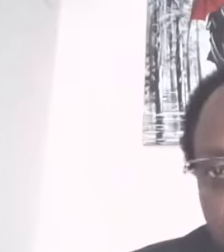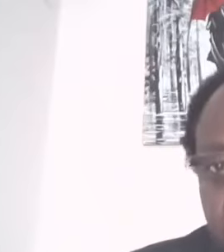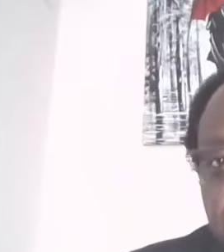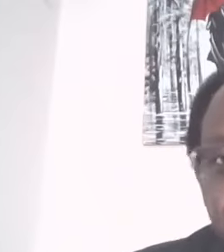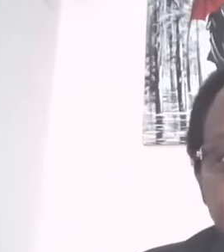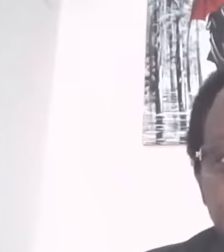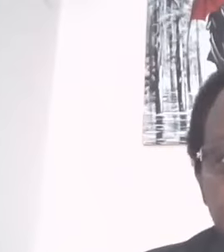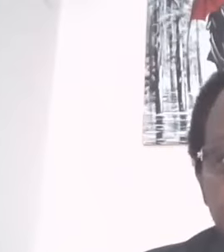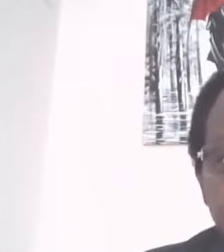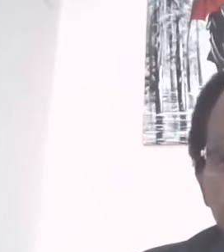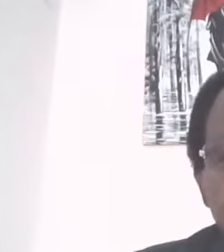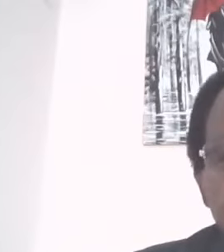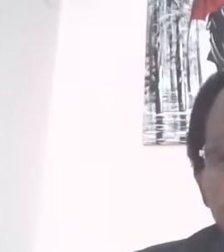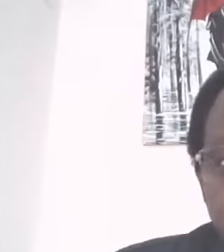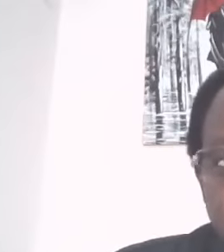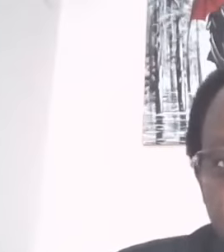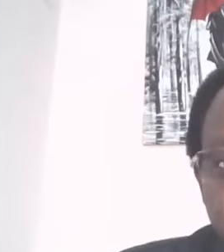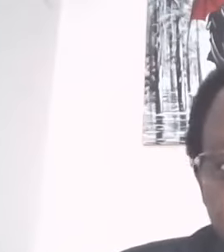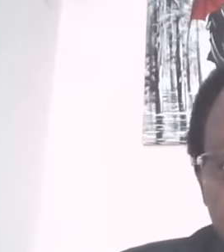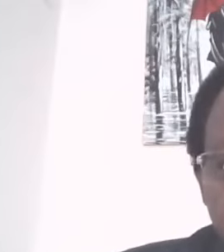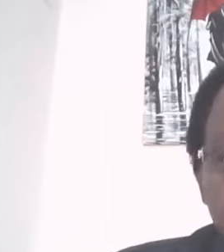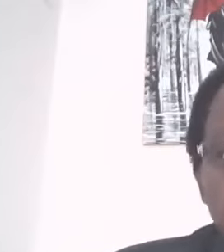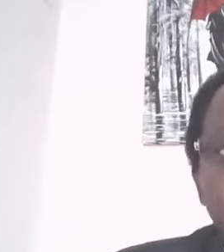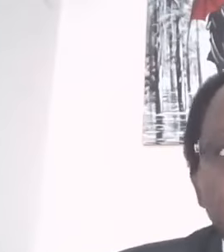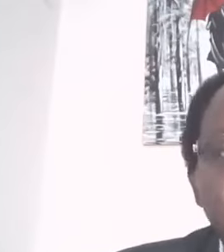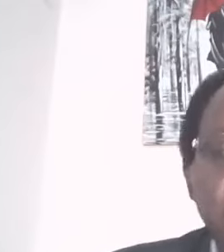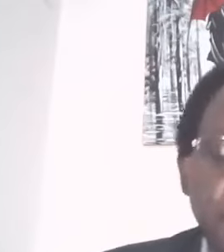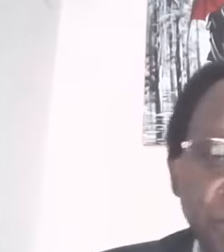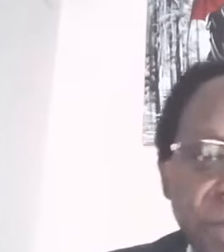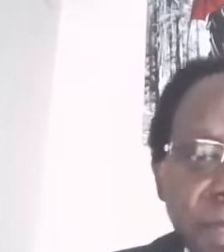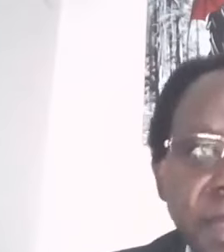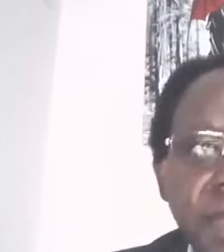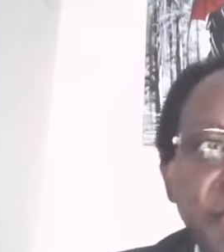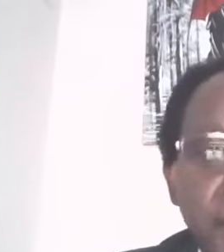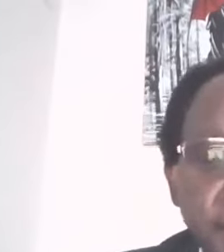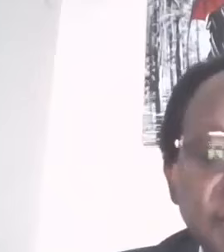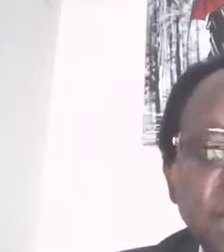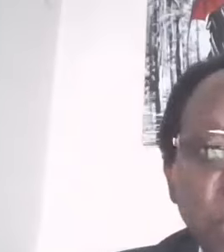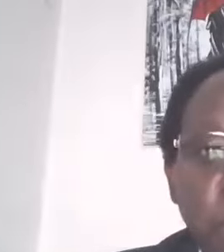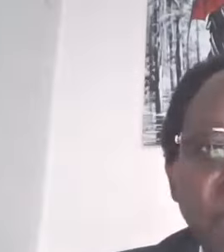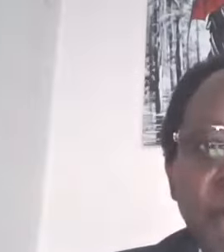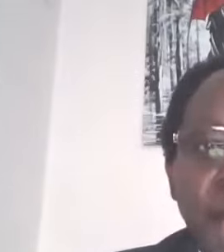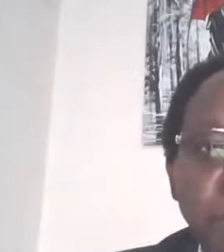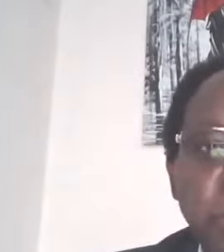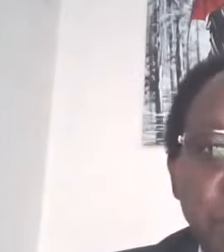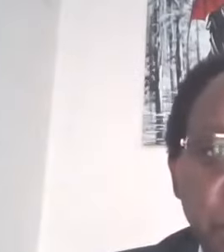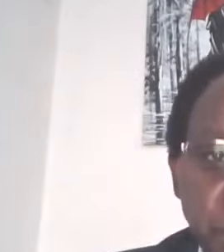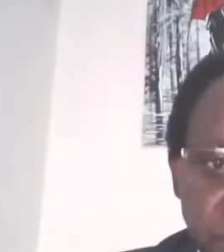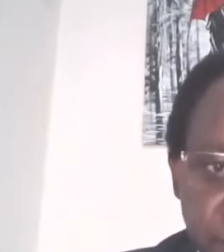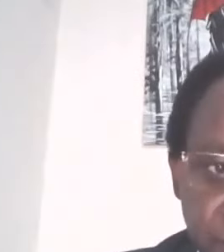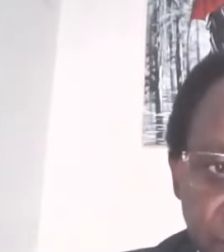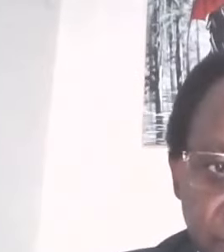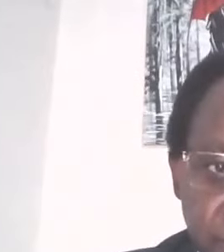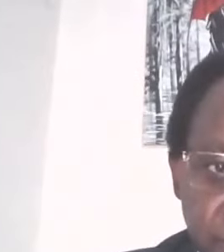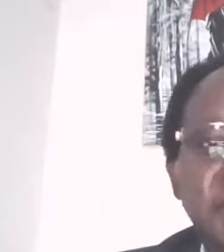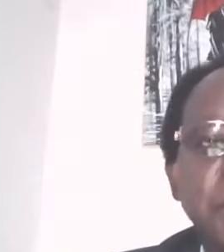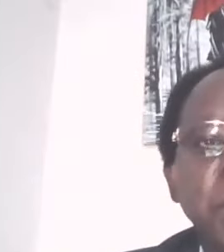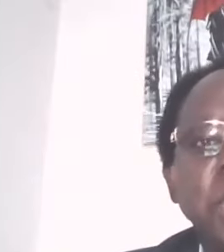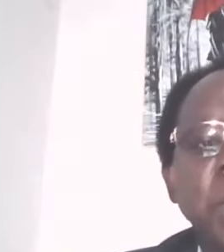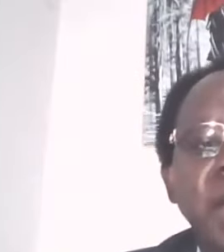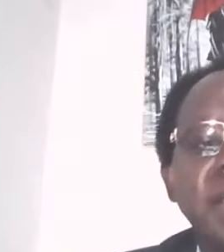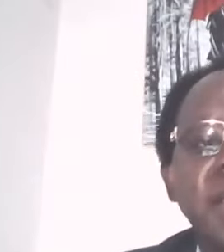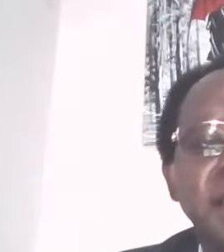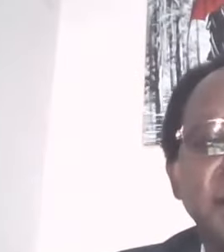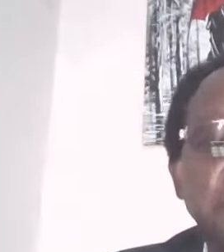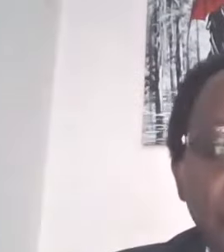back. Both the brain and the liver revert back to normal. However, that is only up to a point. There's a